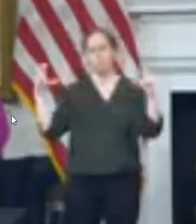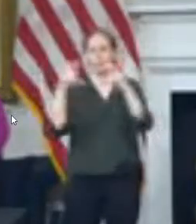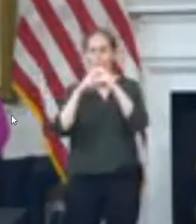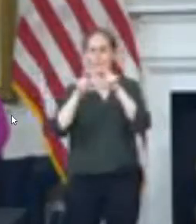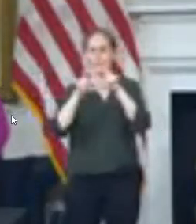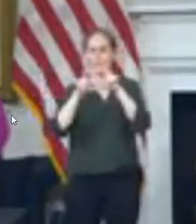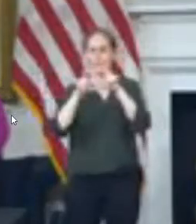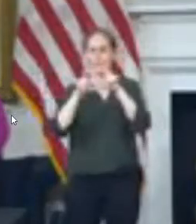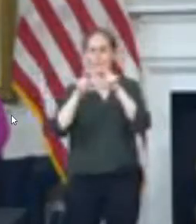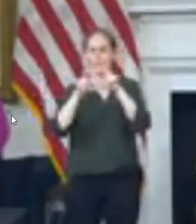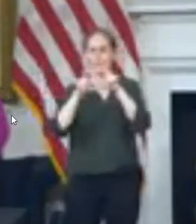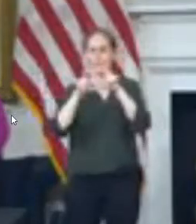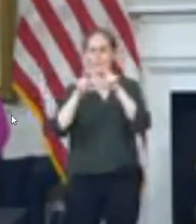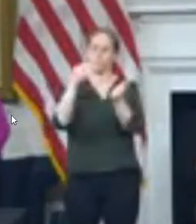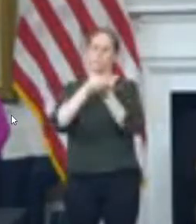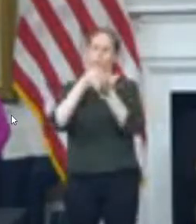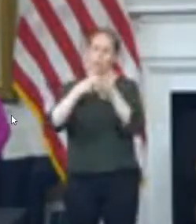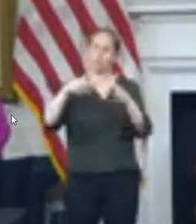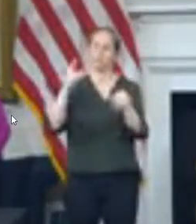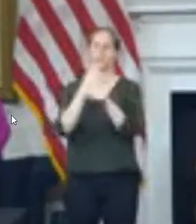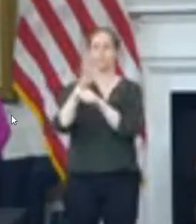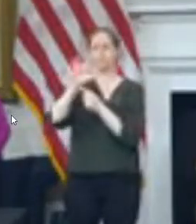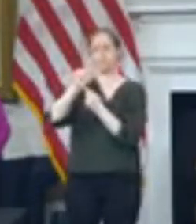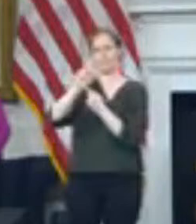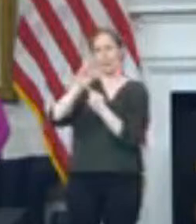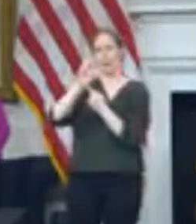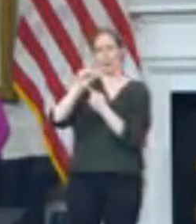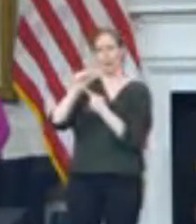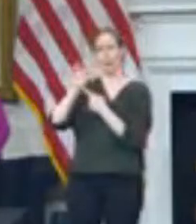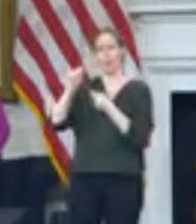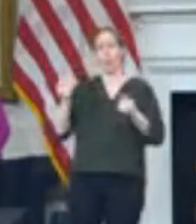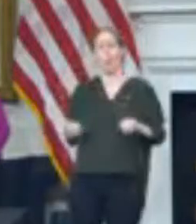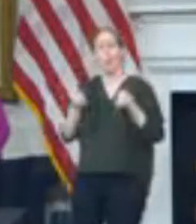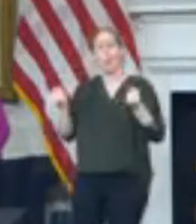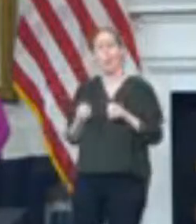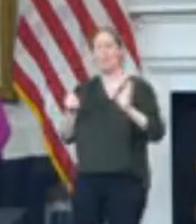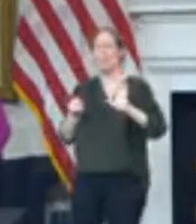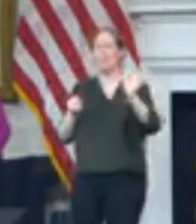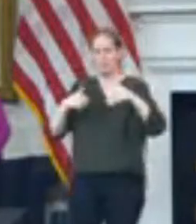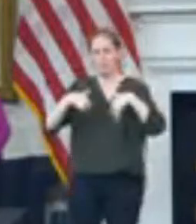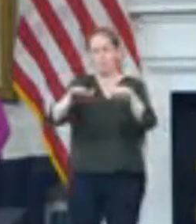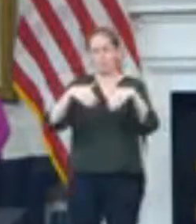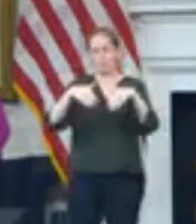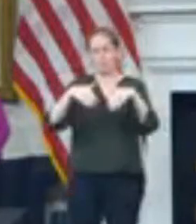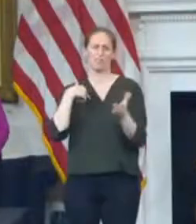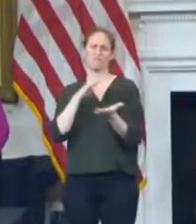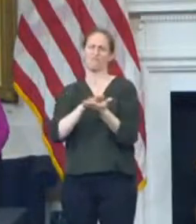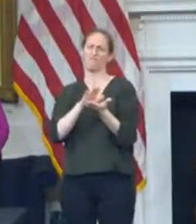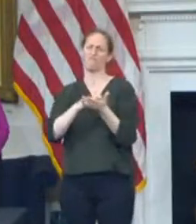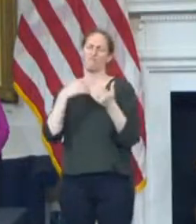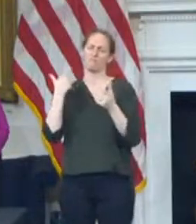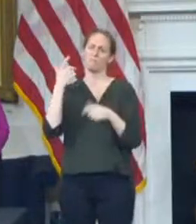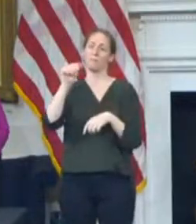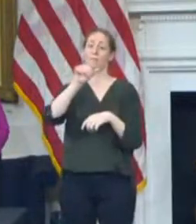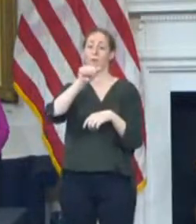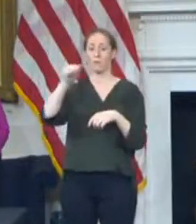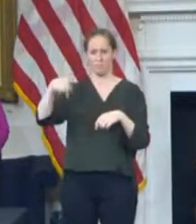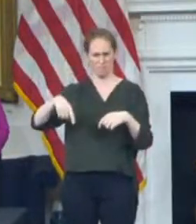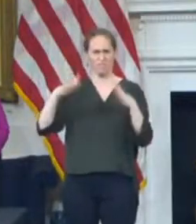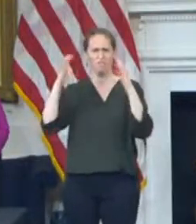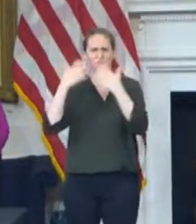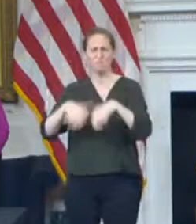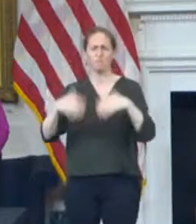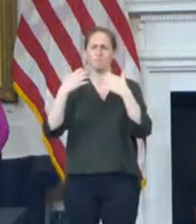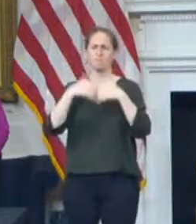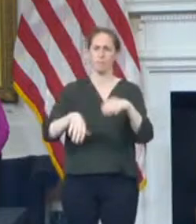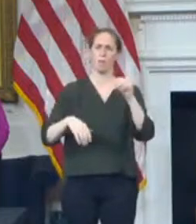funding. I want to commend Anne Arundel County officials for agreeing to match the state's investment in this important